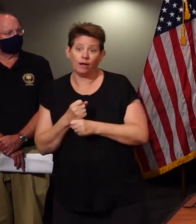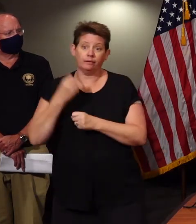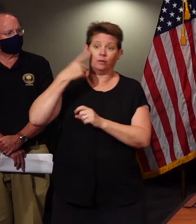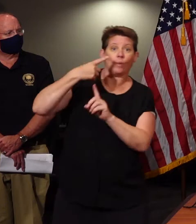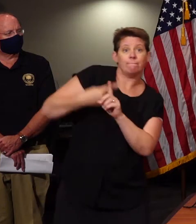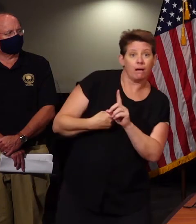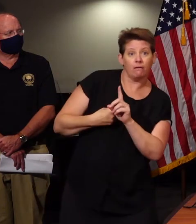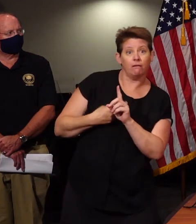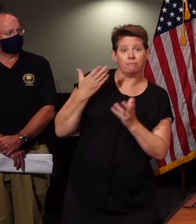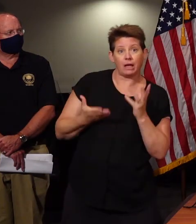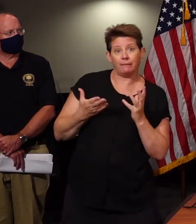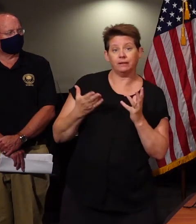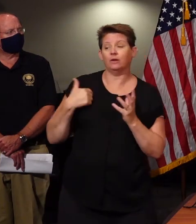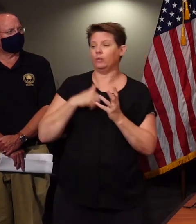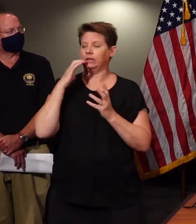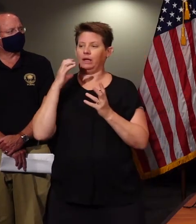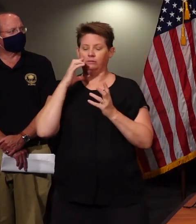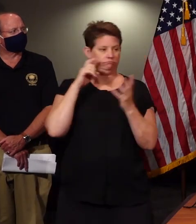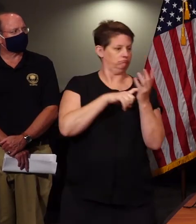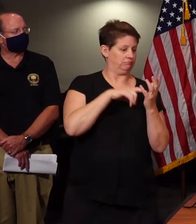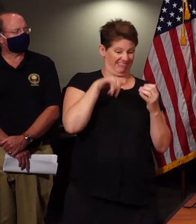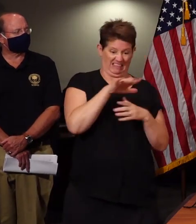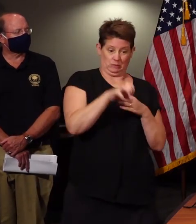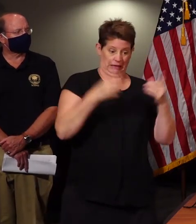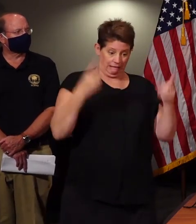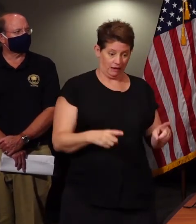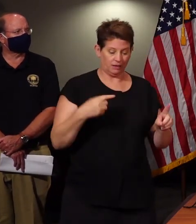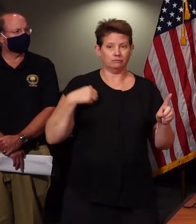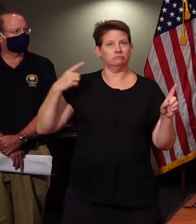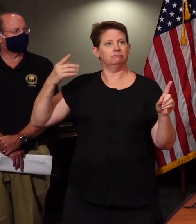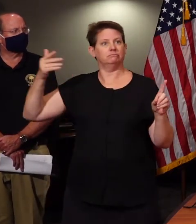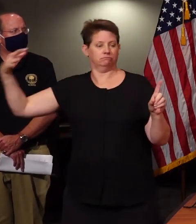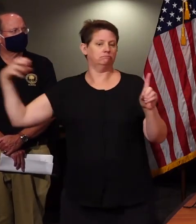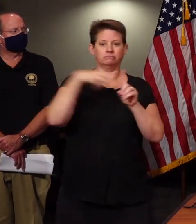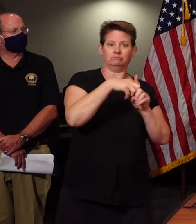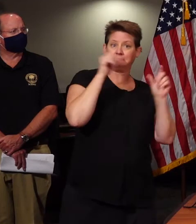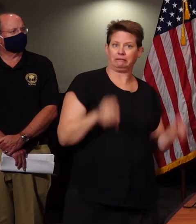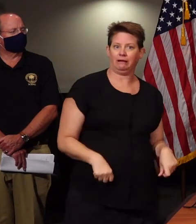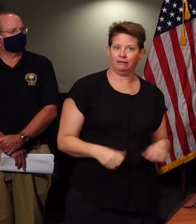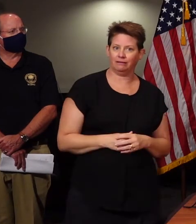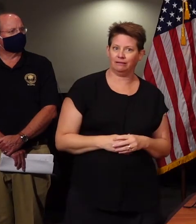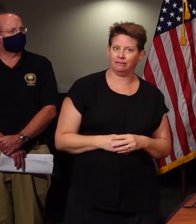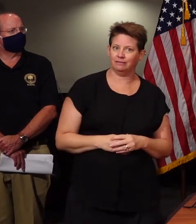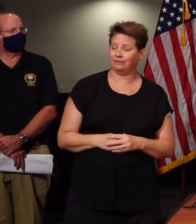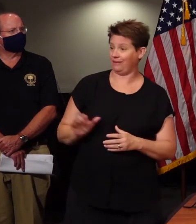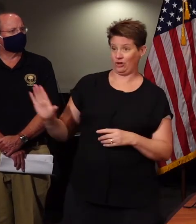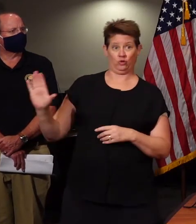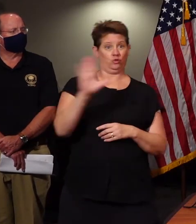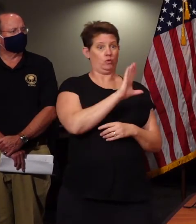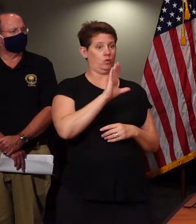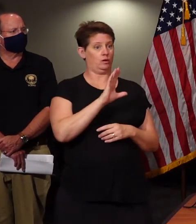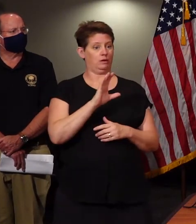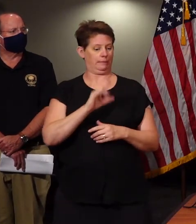held accountable for what they do this weekend. And also, you have civil responsibility. I would